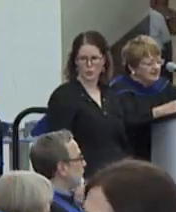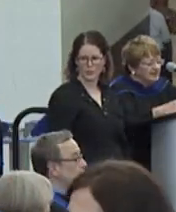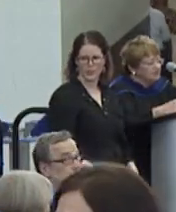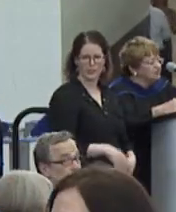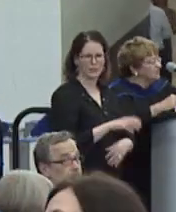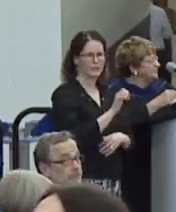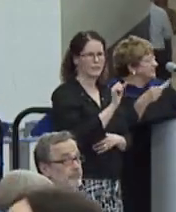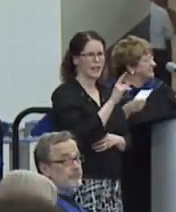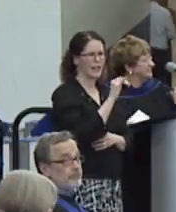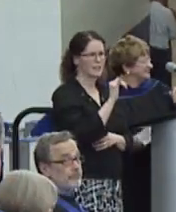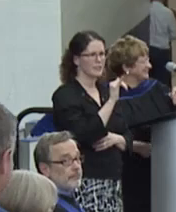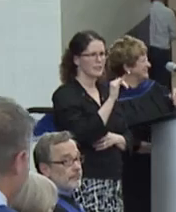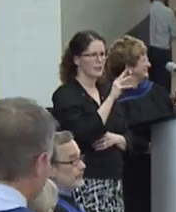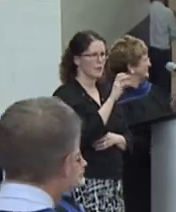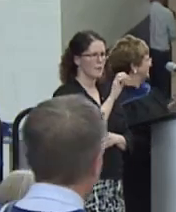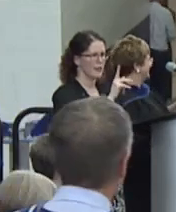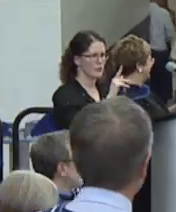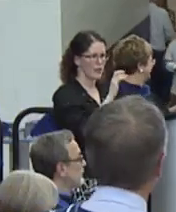Ashley Landry.